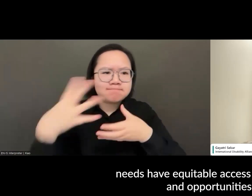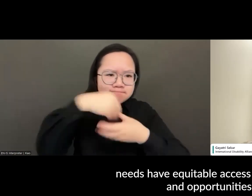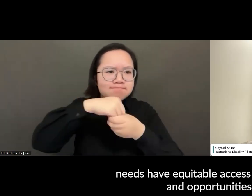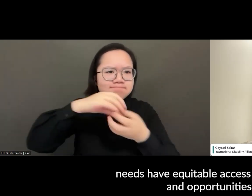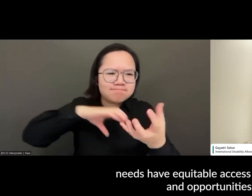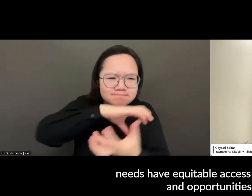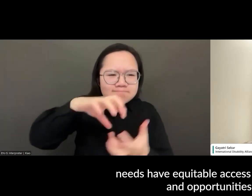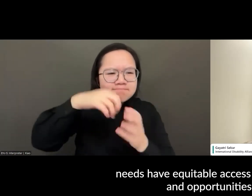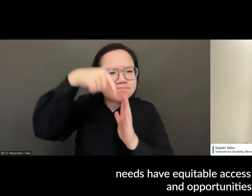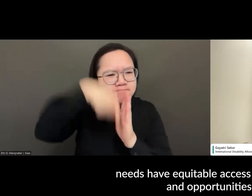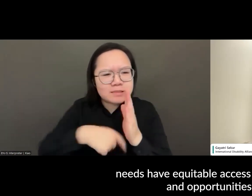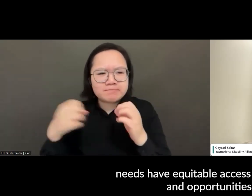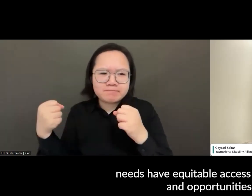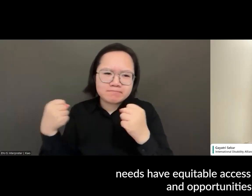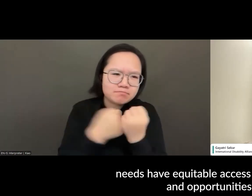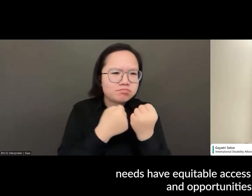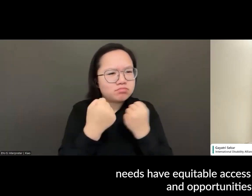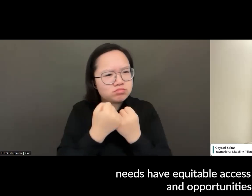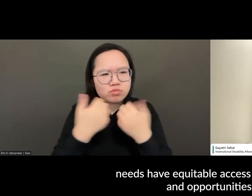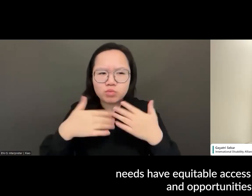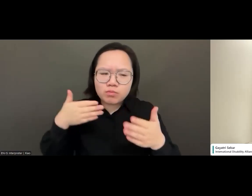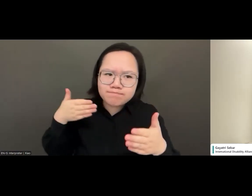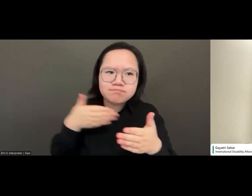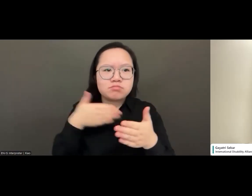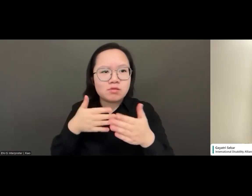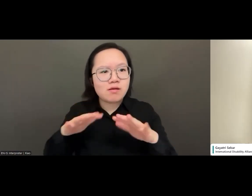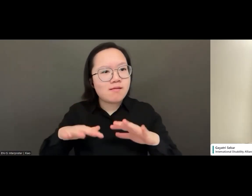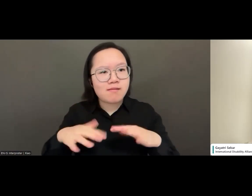have equitable access to services and opportunities.